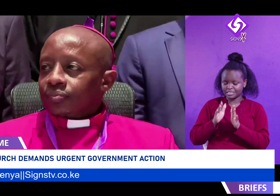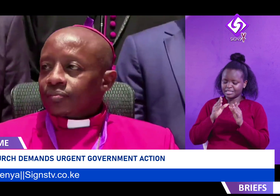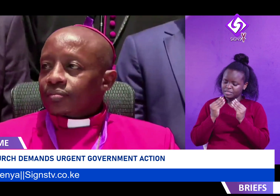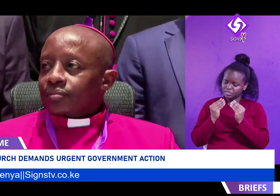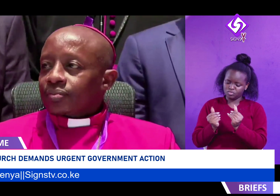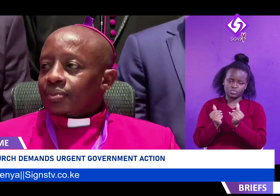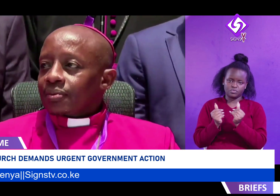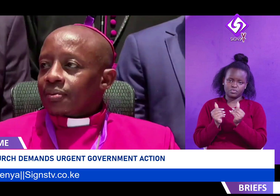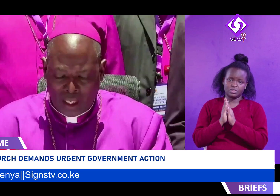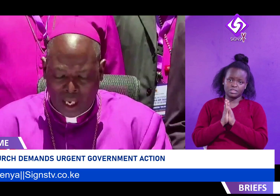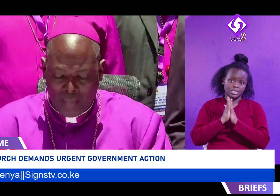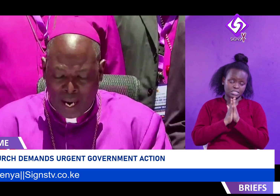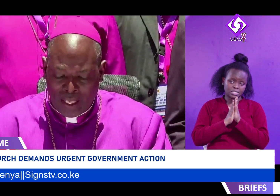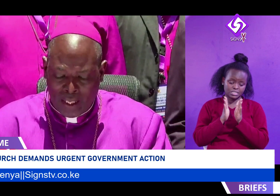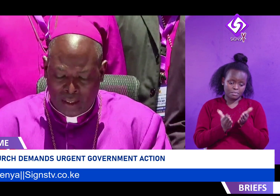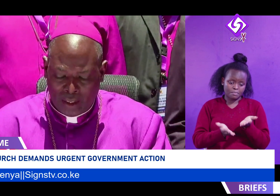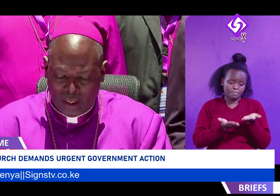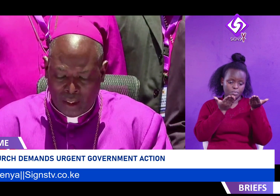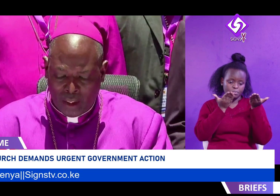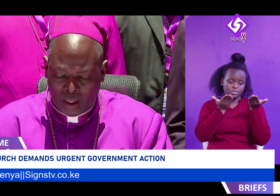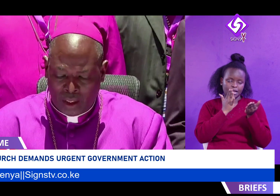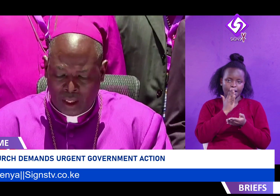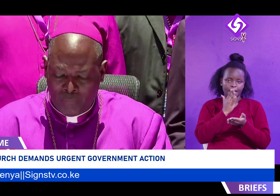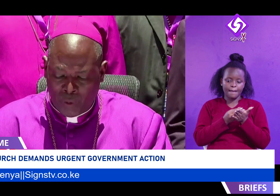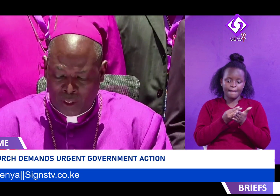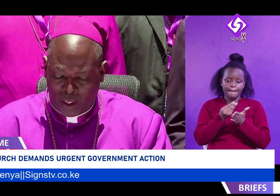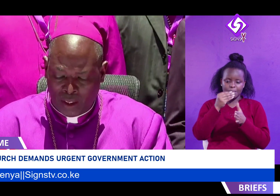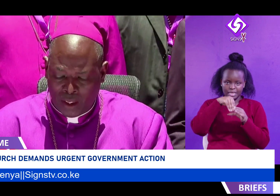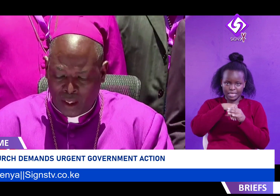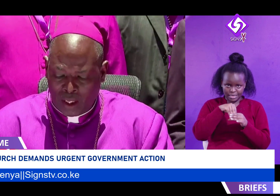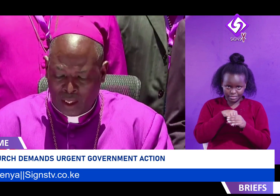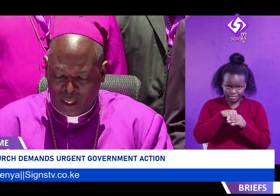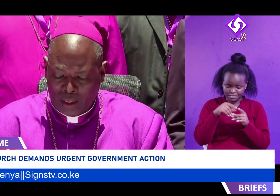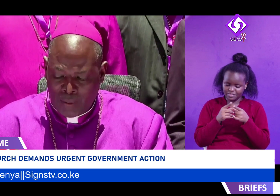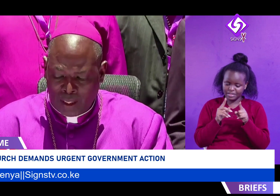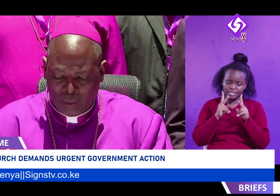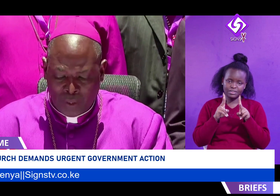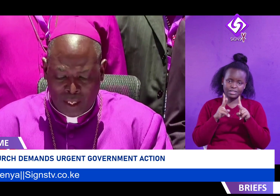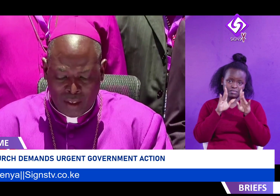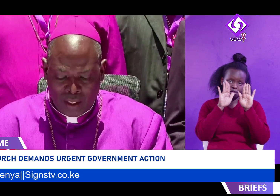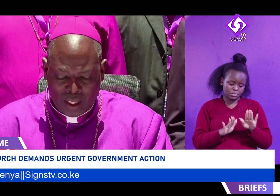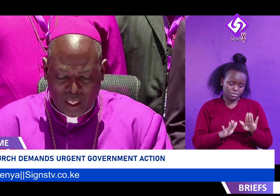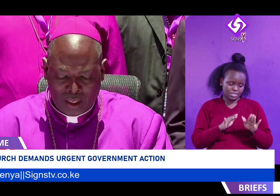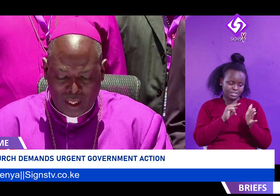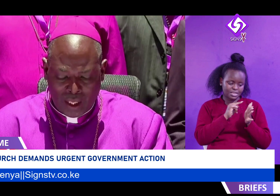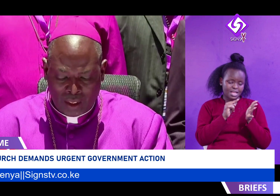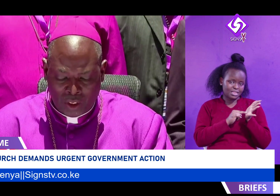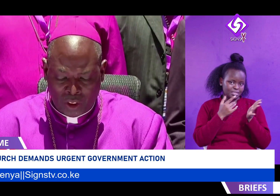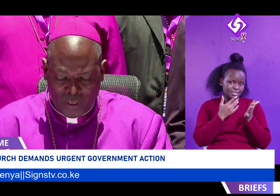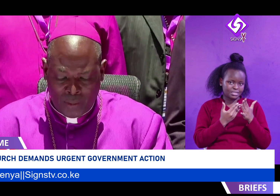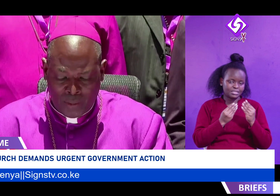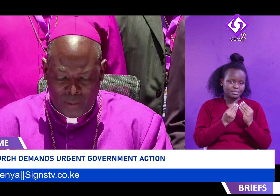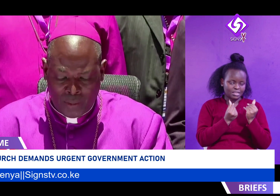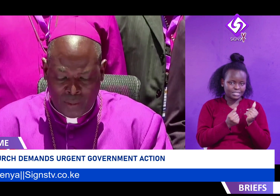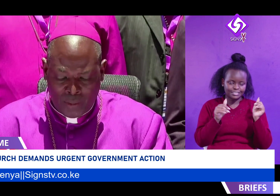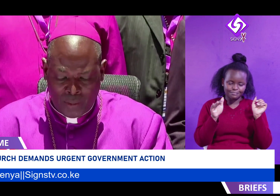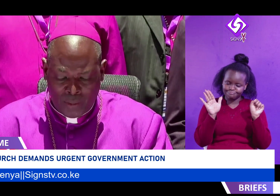the interest in promoting a buy-in. It is important that such matters be addressed